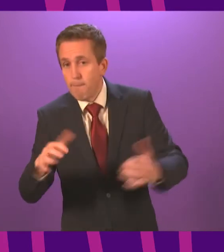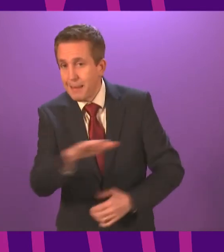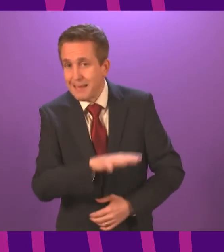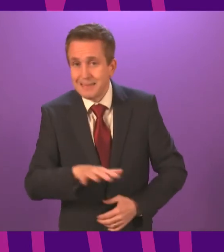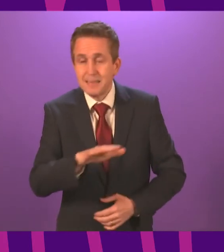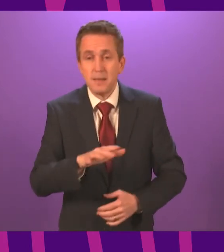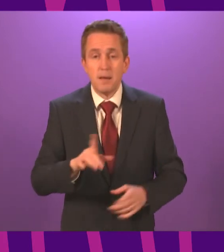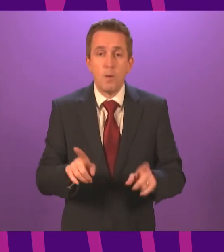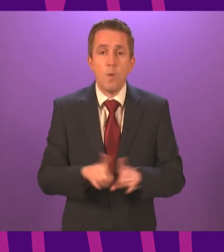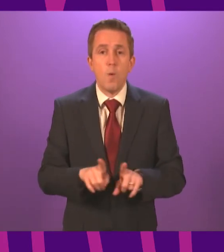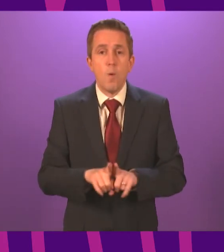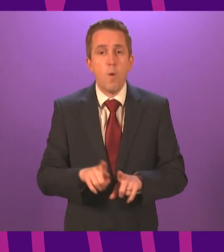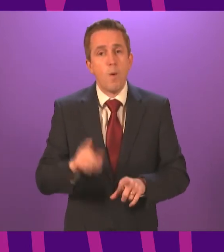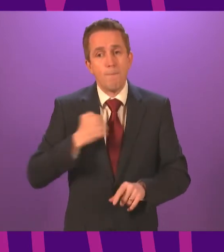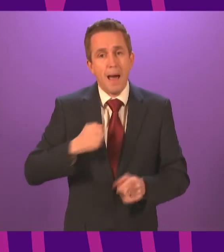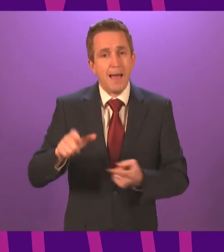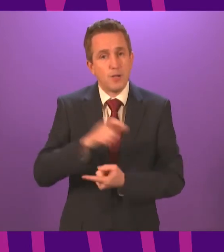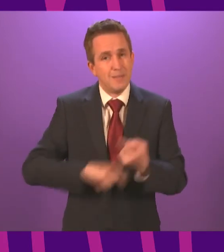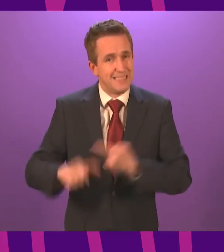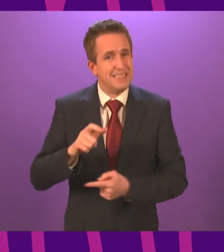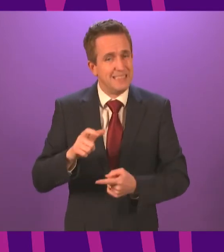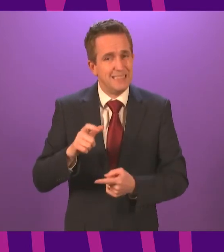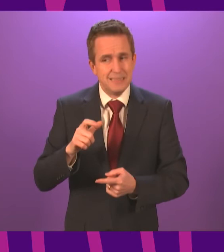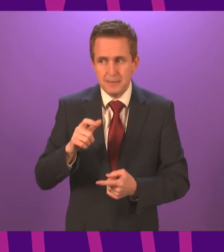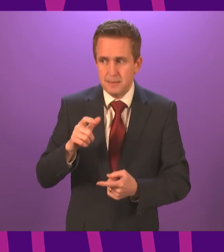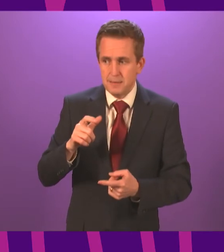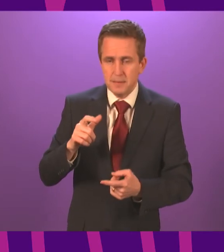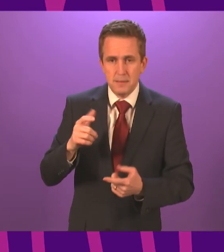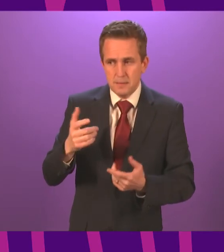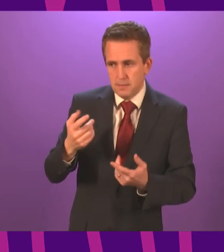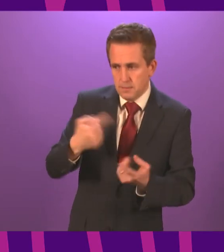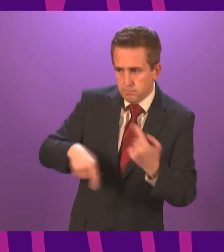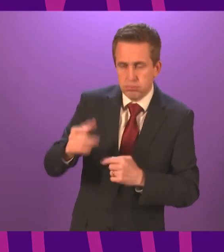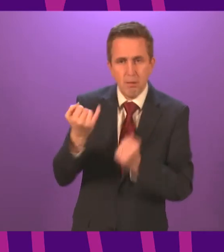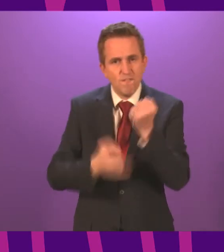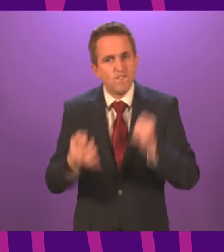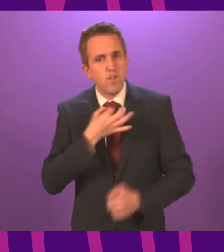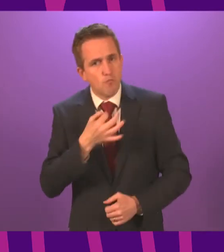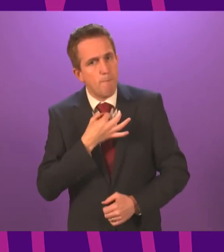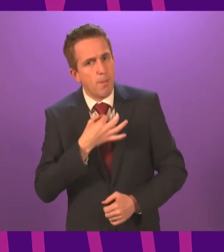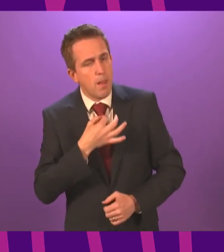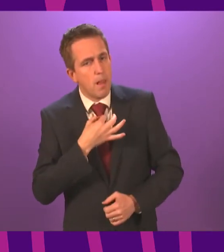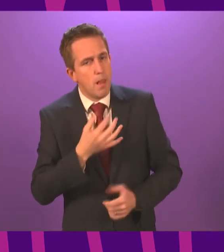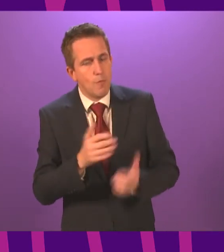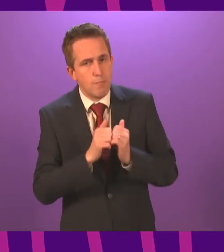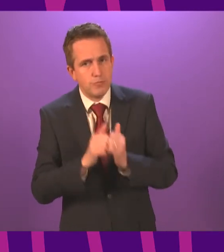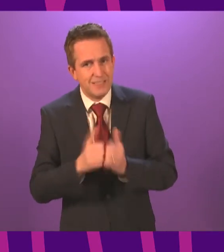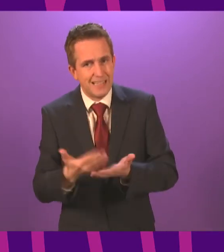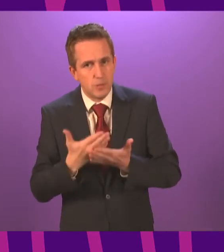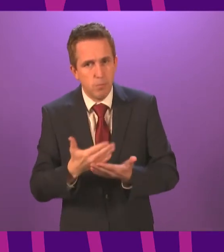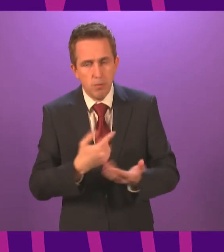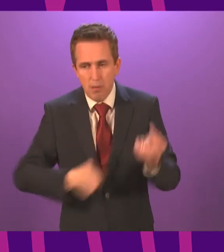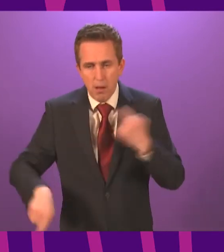a representative of a community like others, with people who are vulnerable for a variety of reasons. And the